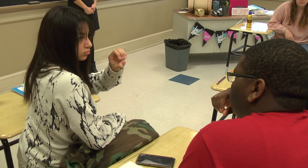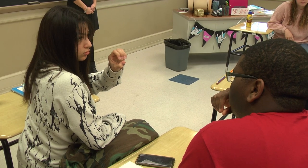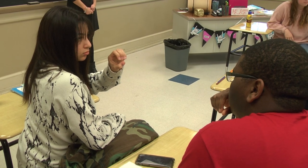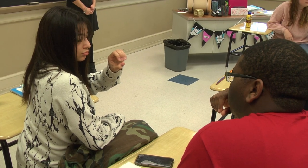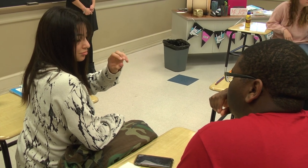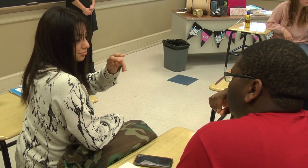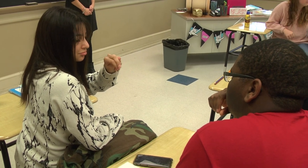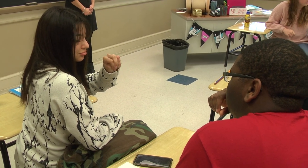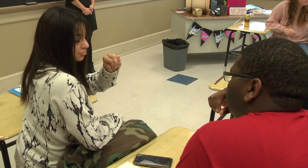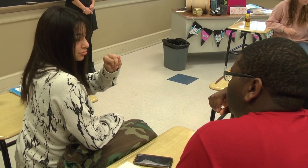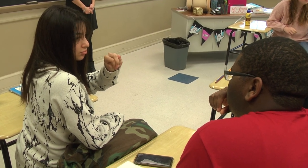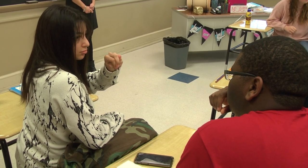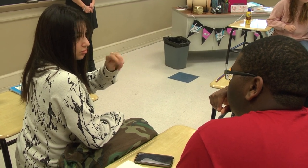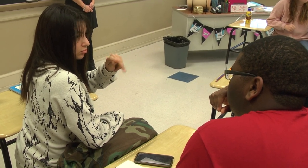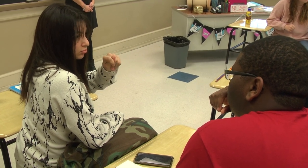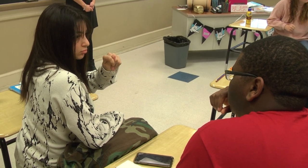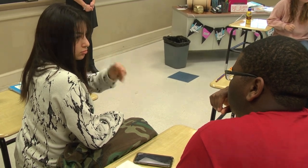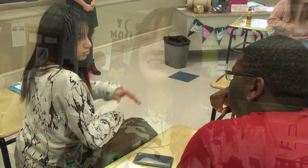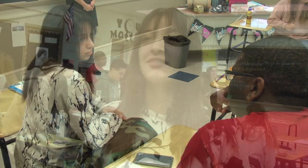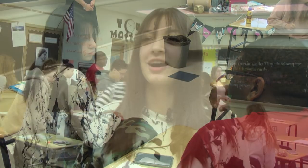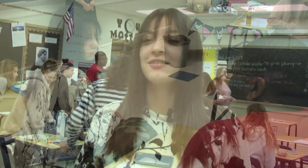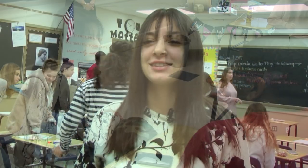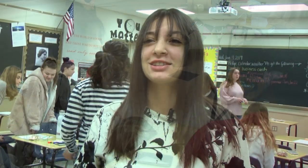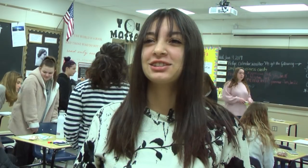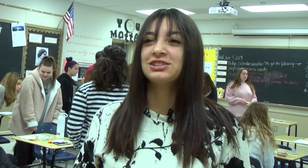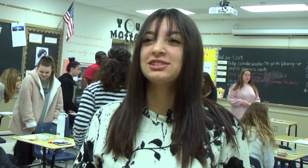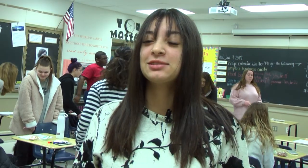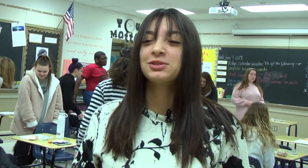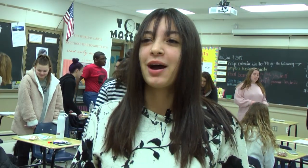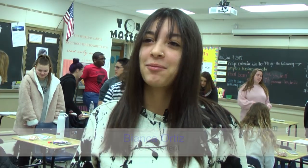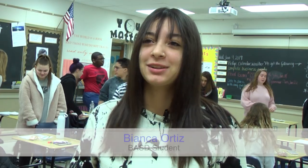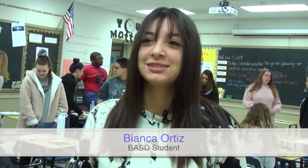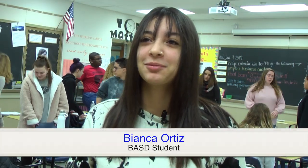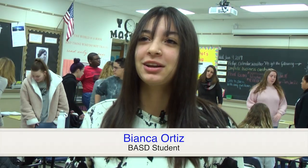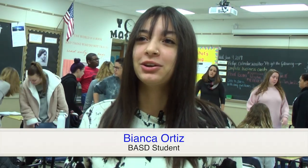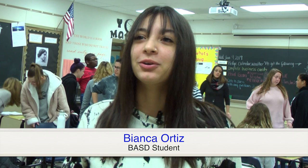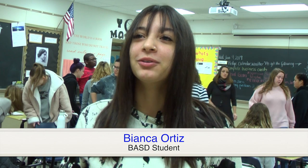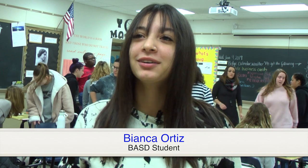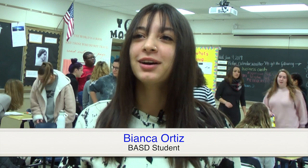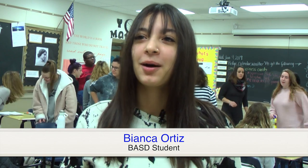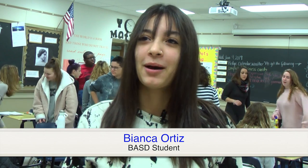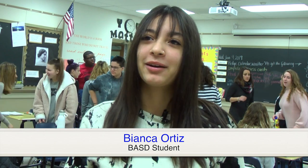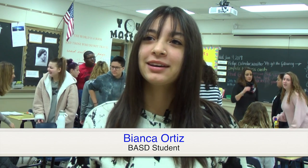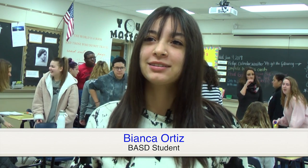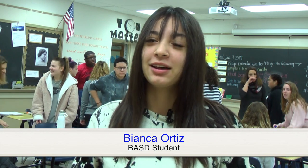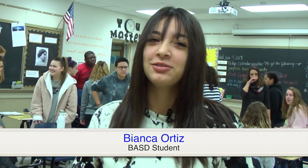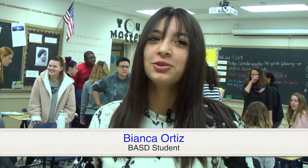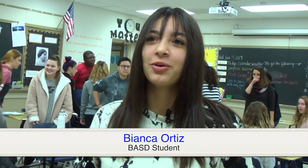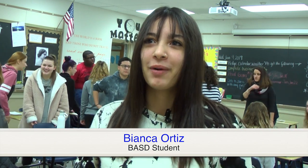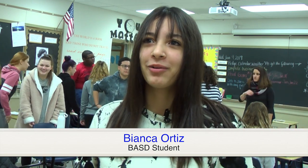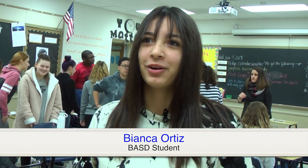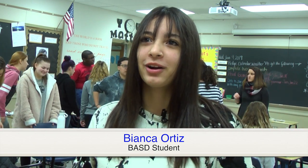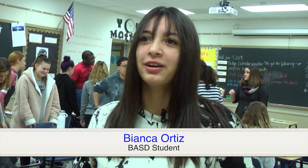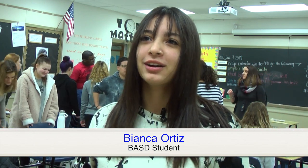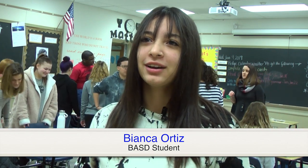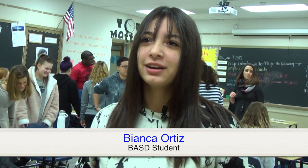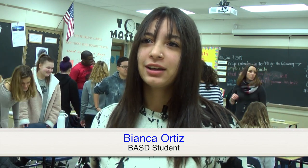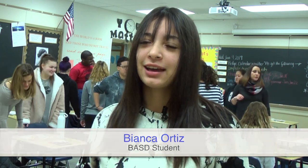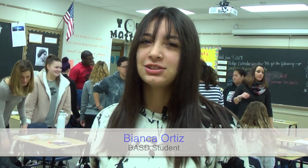woman that was sitting next to me as she was deaf and it was nice having a conversation she seemed so happy that somebody knew about it that knew about her I guess